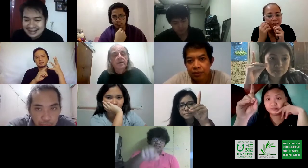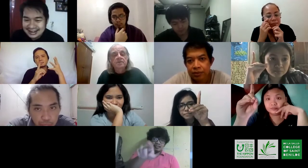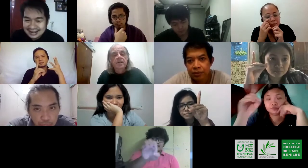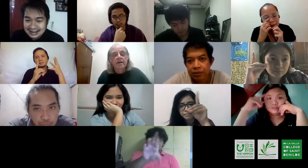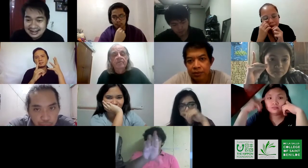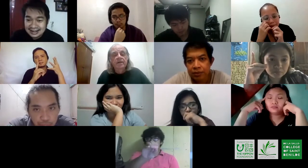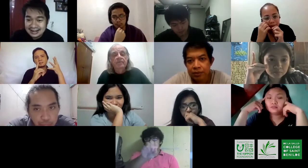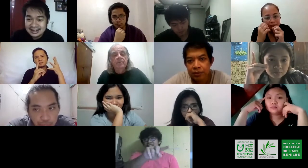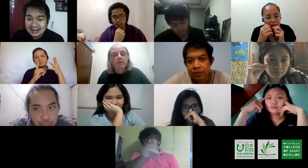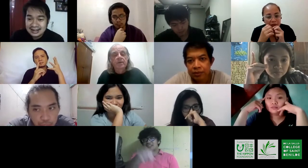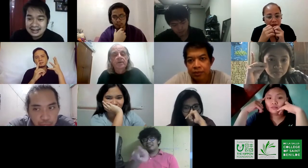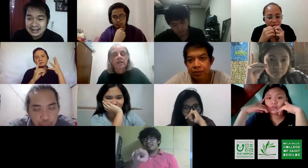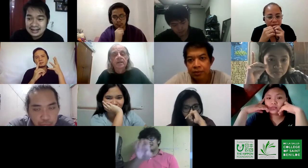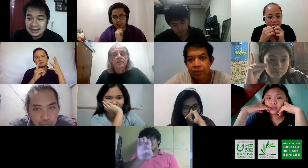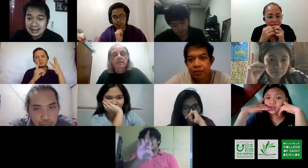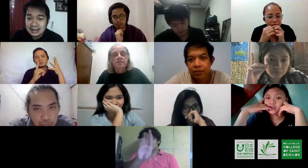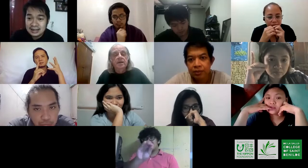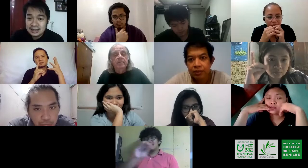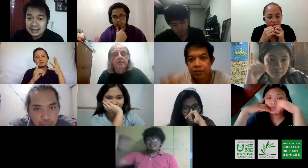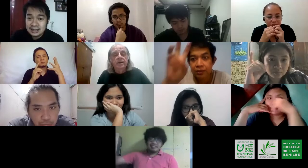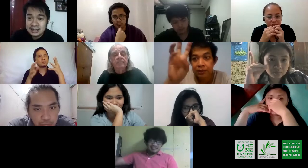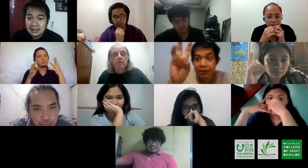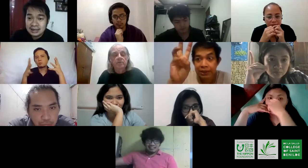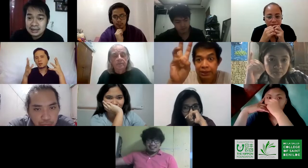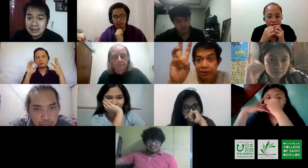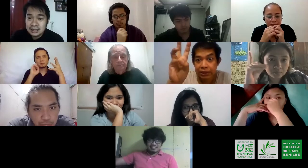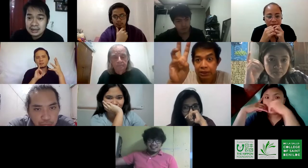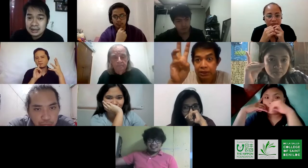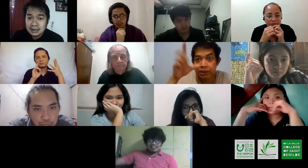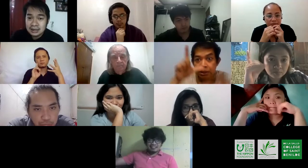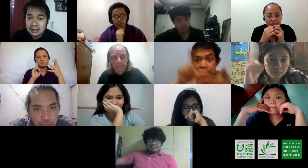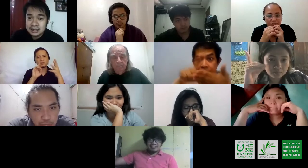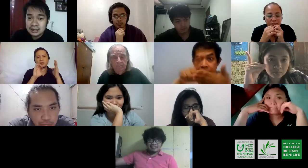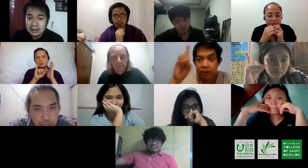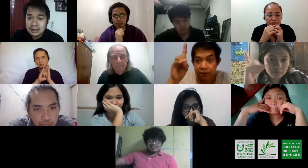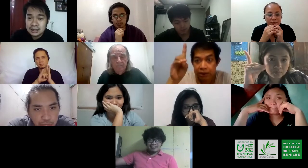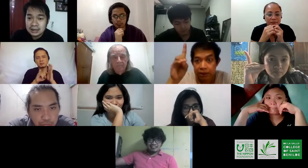It doesn't have a deaf community and it doesn't have a deaf culture.